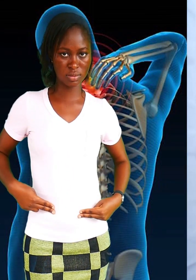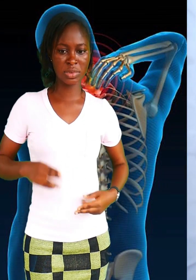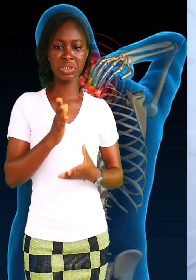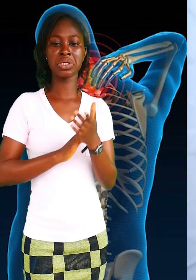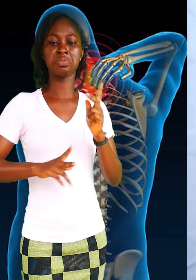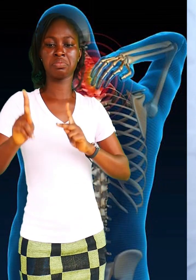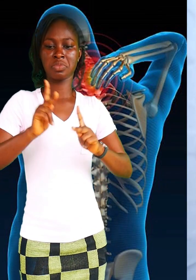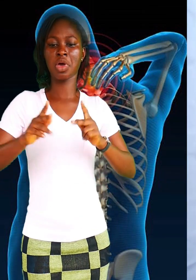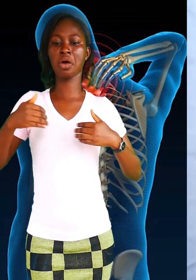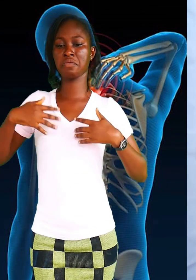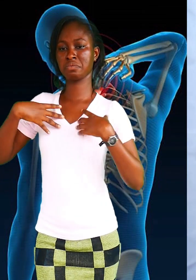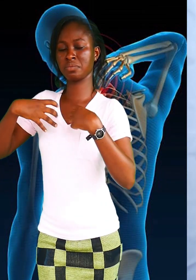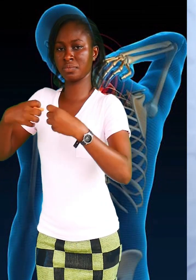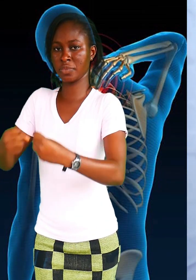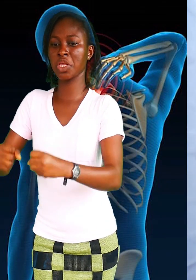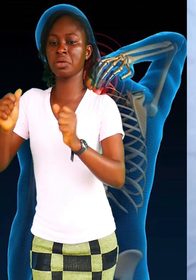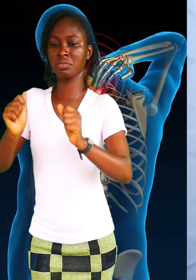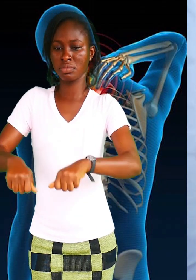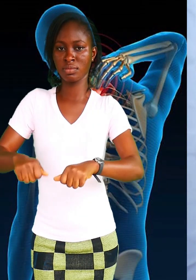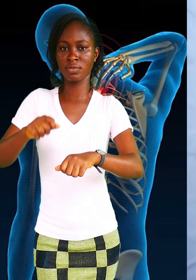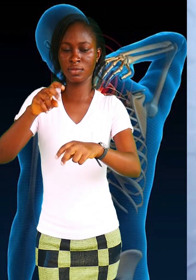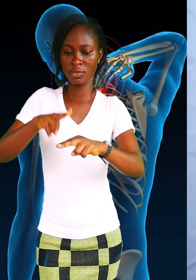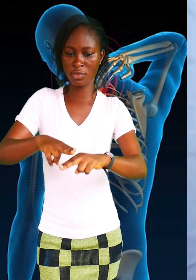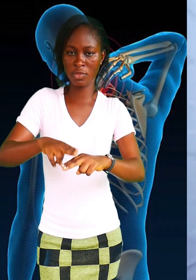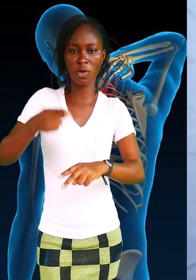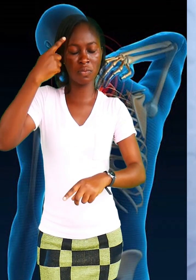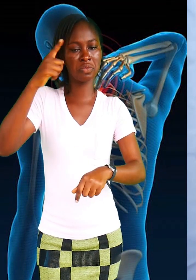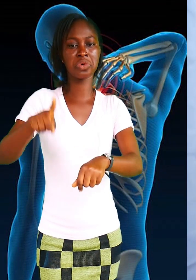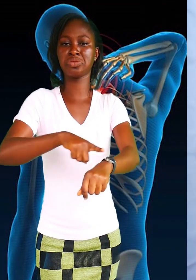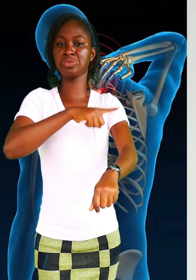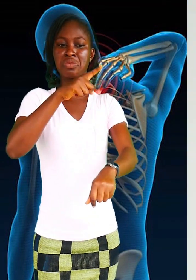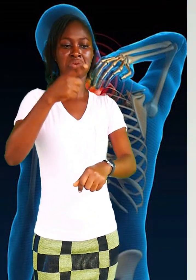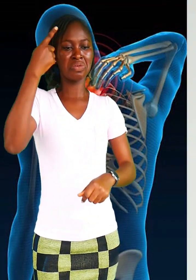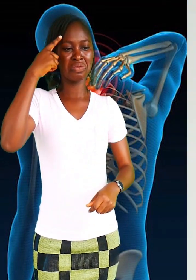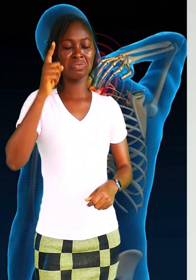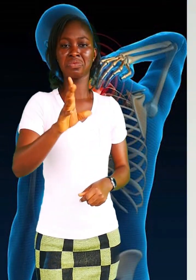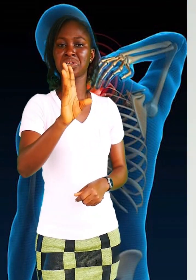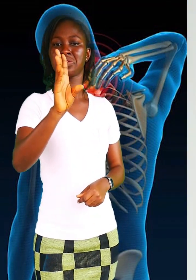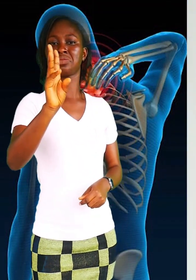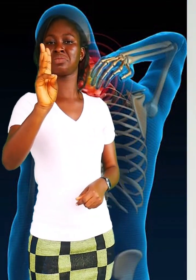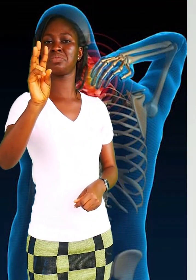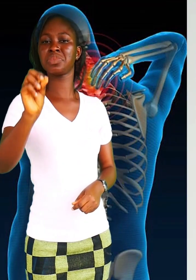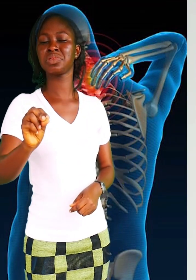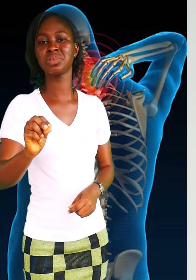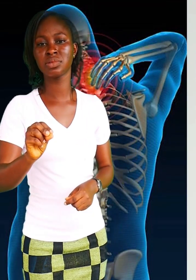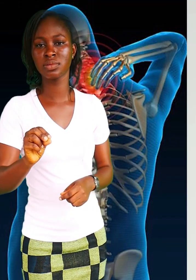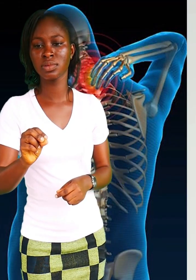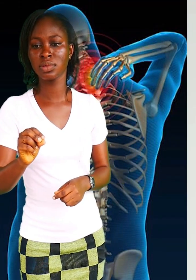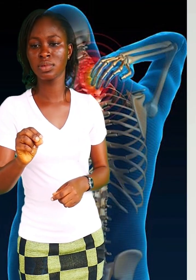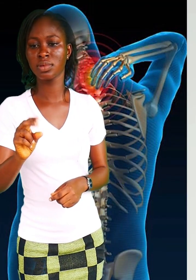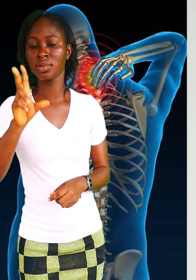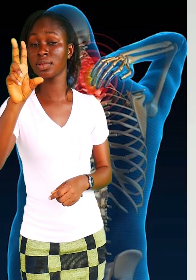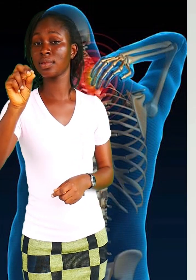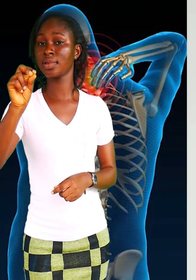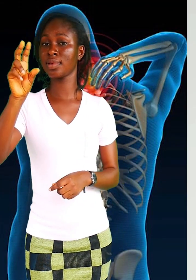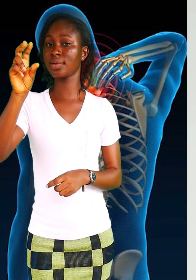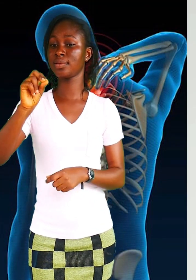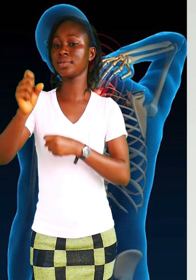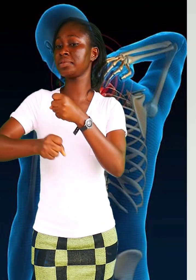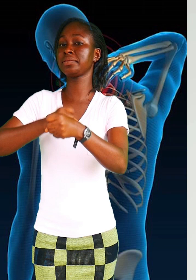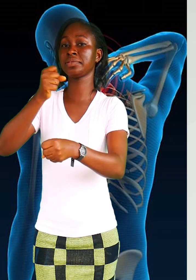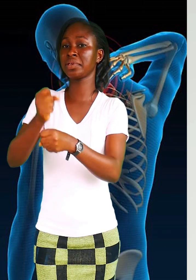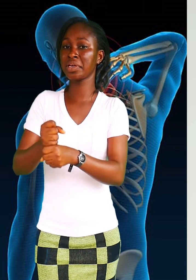end of the room, and you know the obedient matrasia check, bear and fear bear, dear son. And son, what shall I see in your home? Or more, your banker,